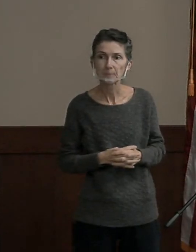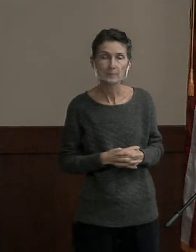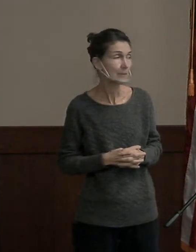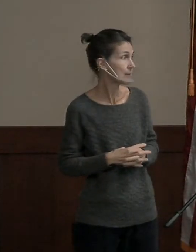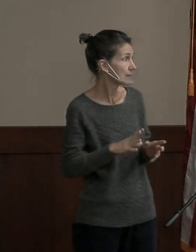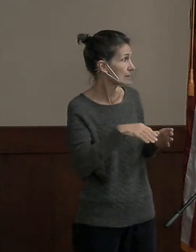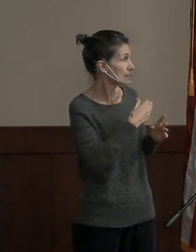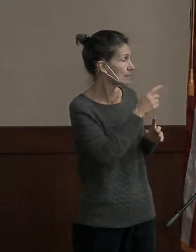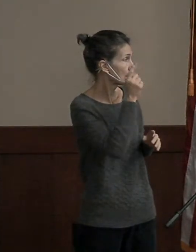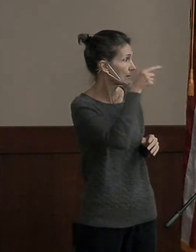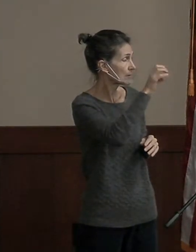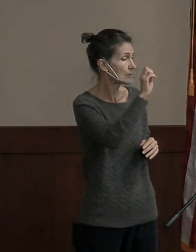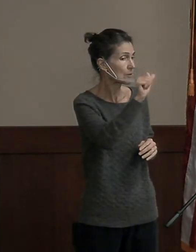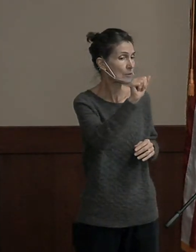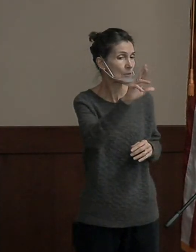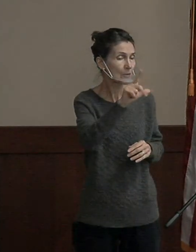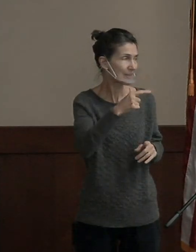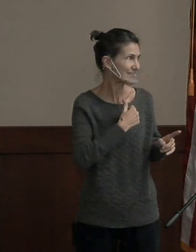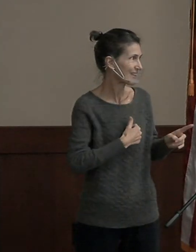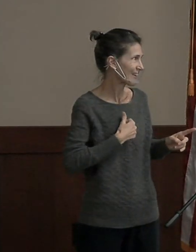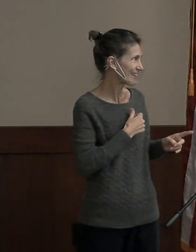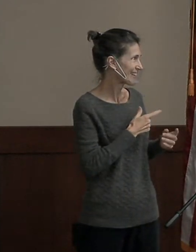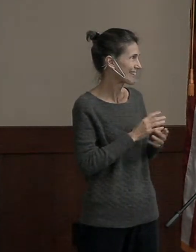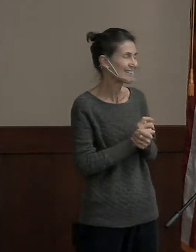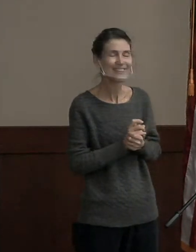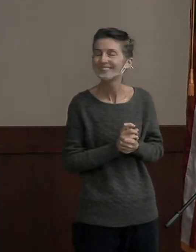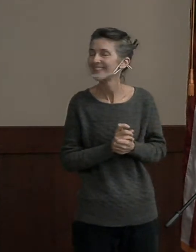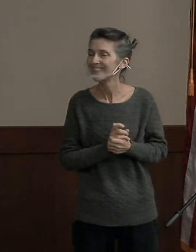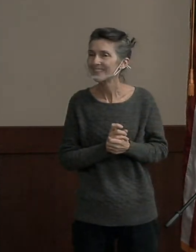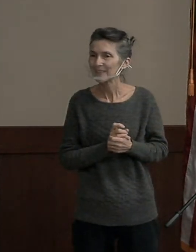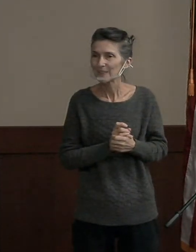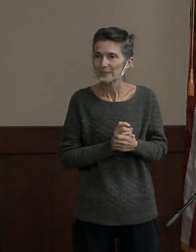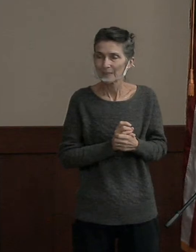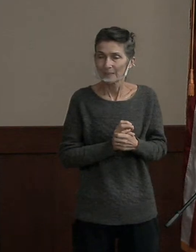I guess the next one would be for Earl. Sorry.